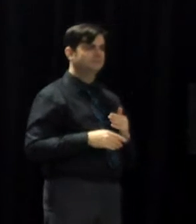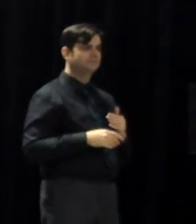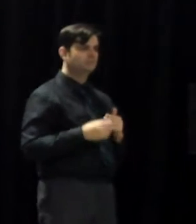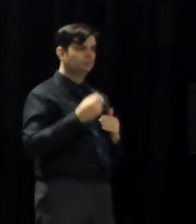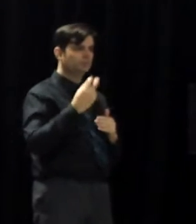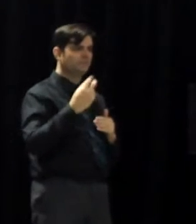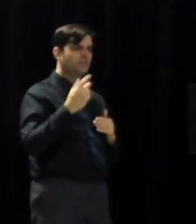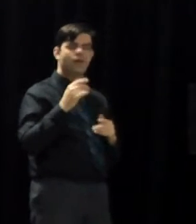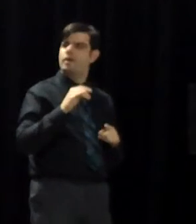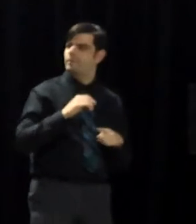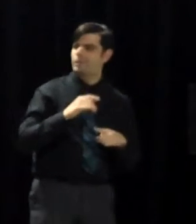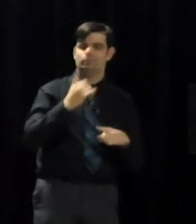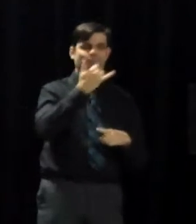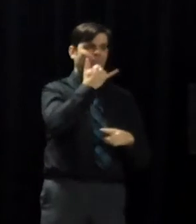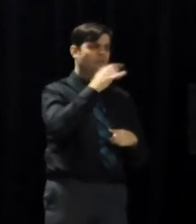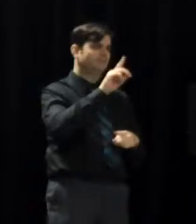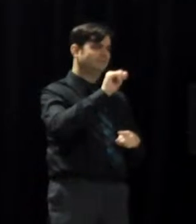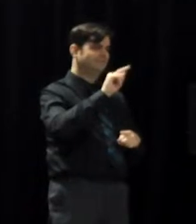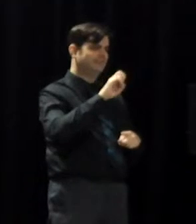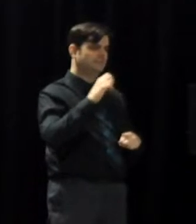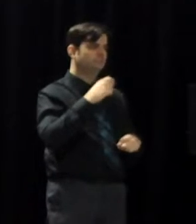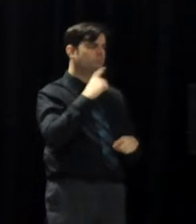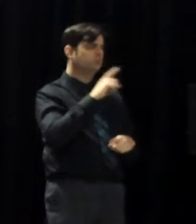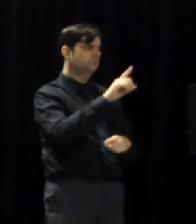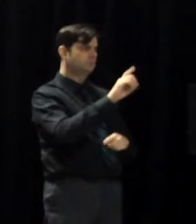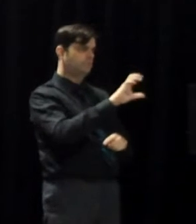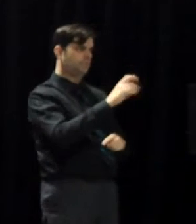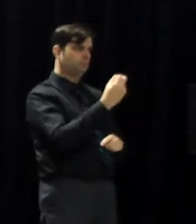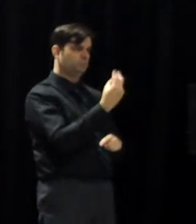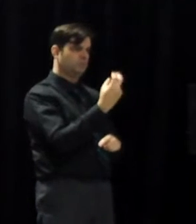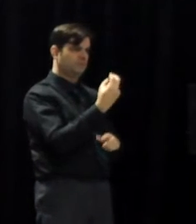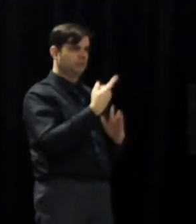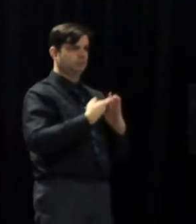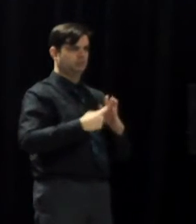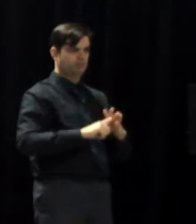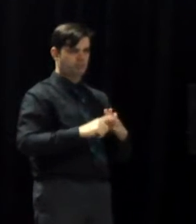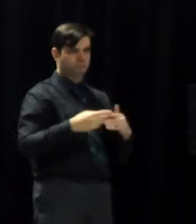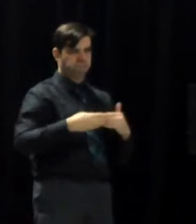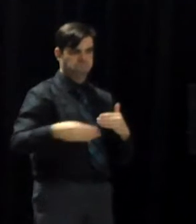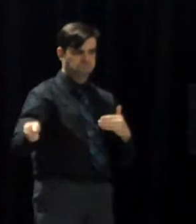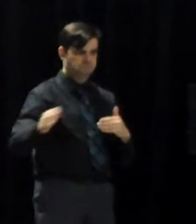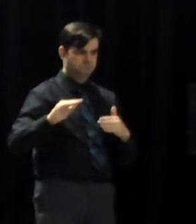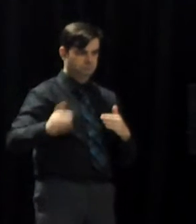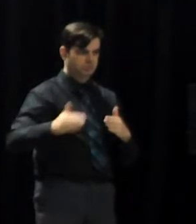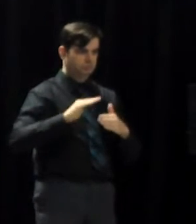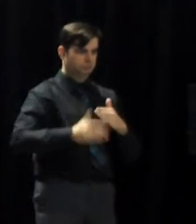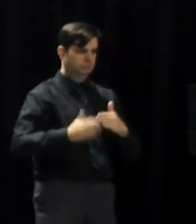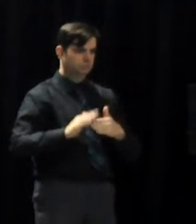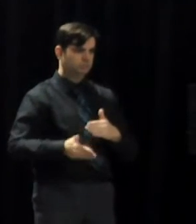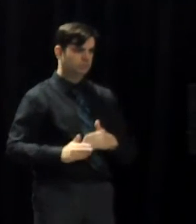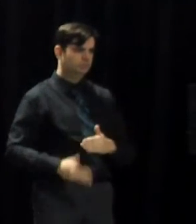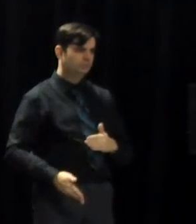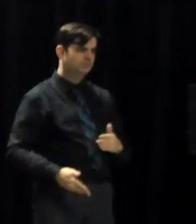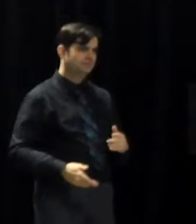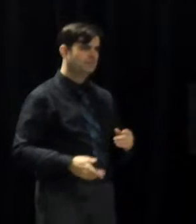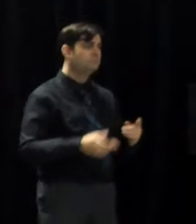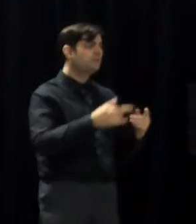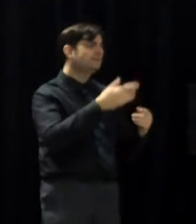though. Head. Yeah. It's going to be available on the 19th as well. But you can go to the 12th. Yeah.